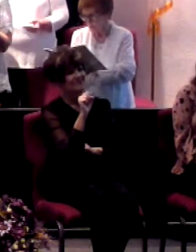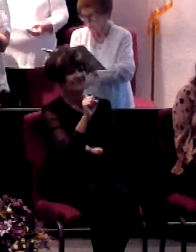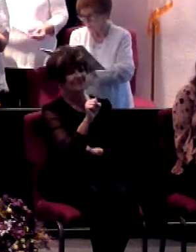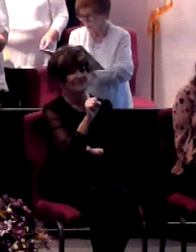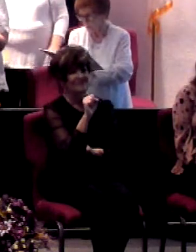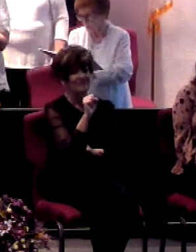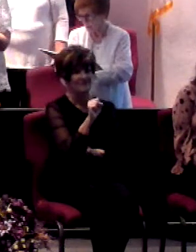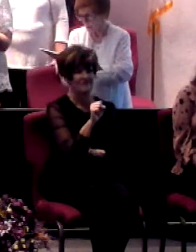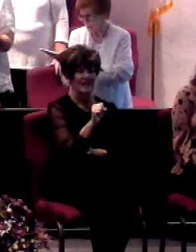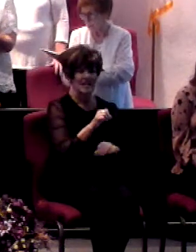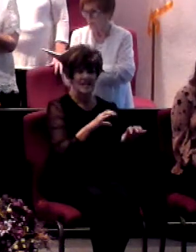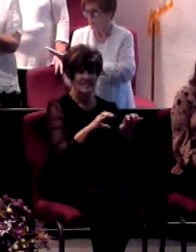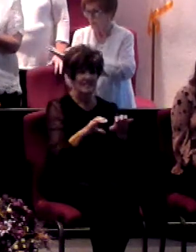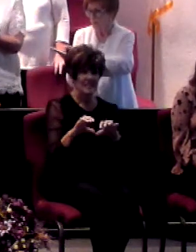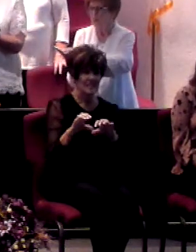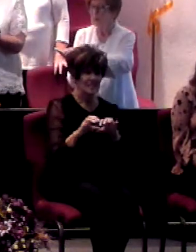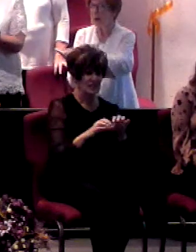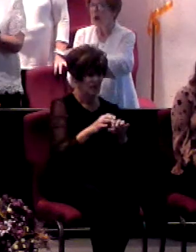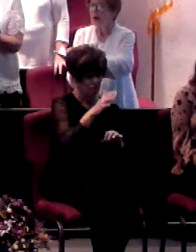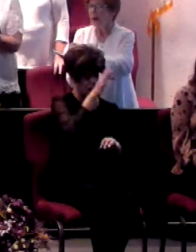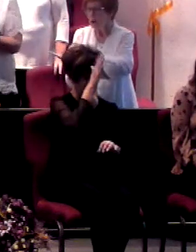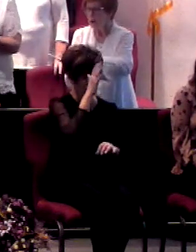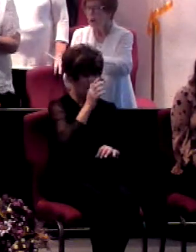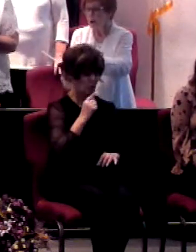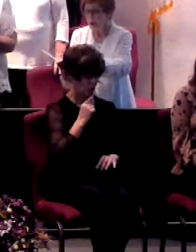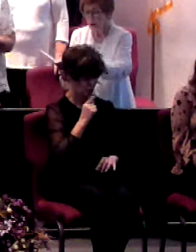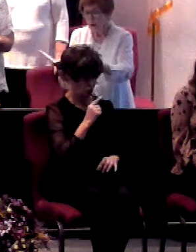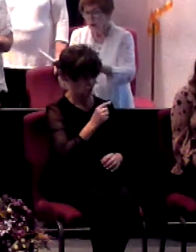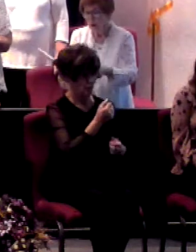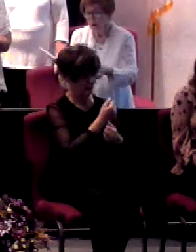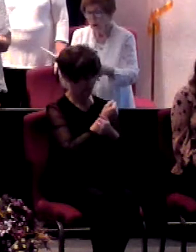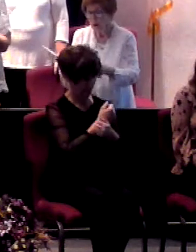Does the Father truly love us?